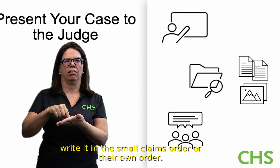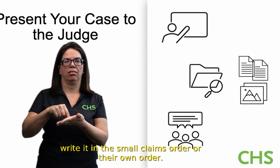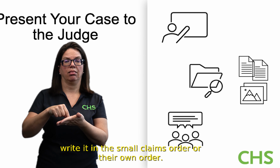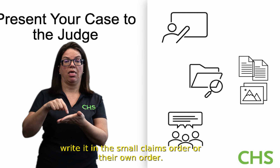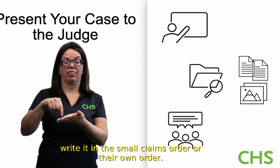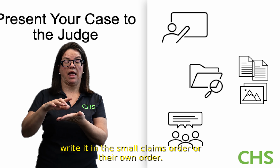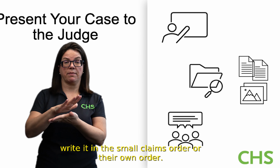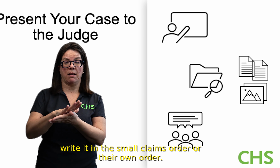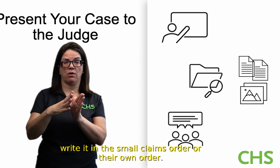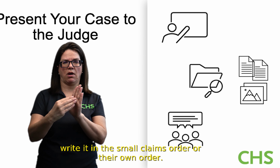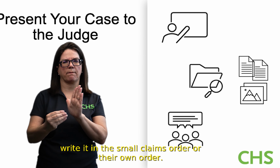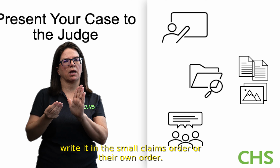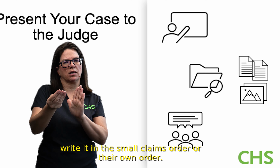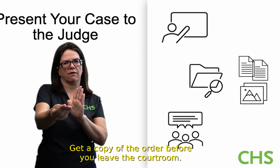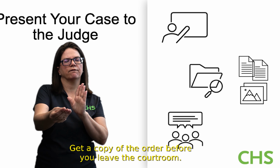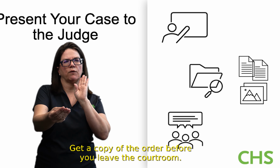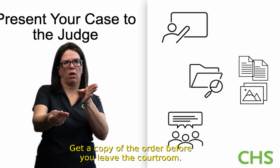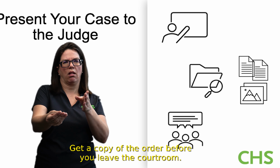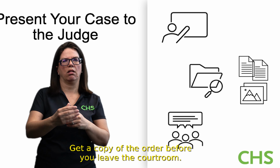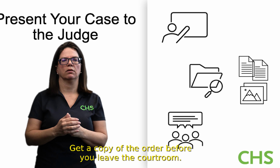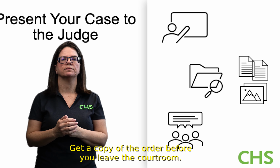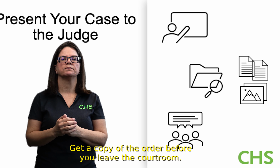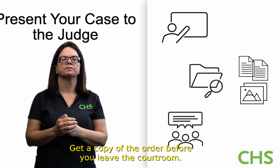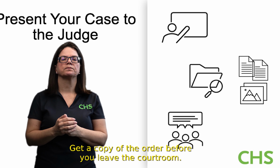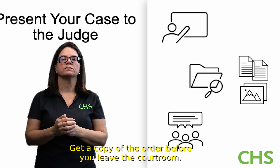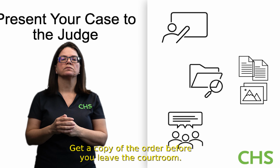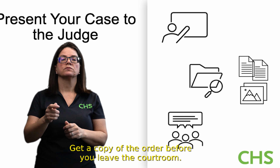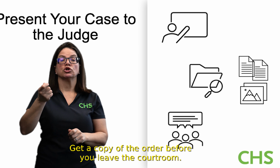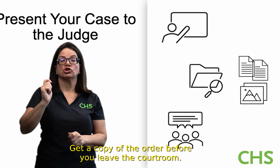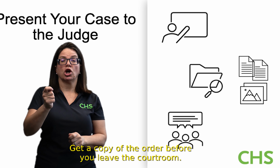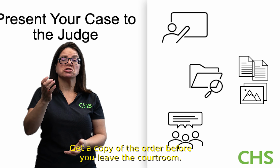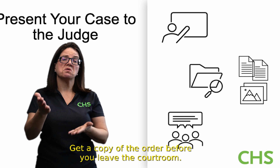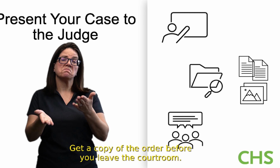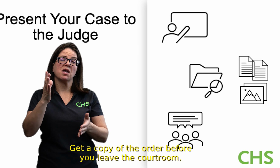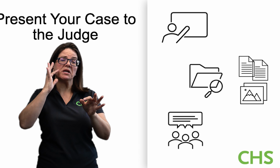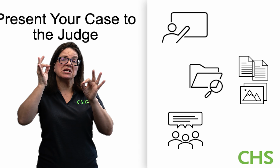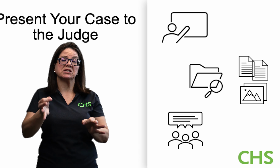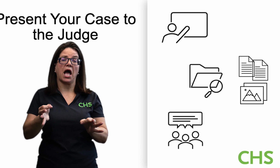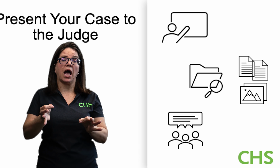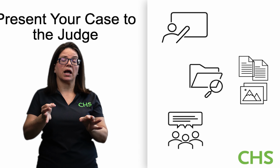or their own order. Get a copy of the order before you leave the courtroom.